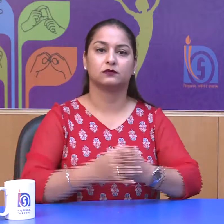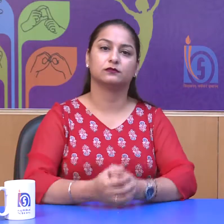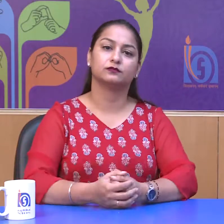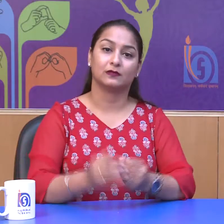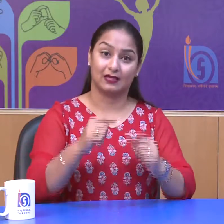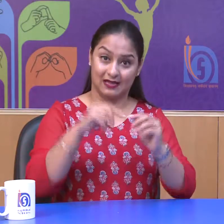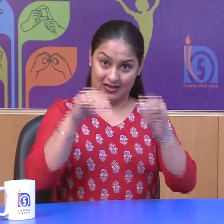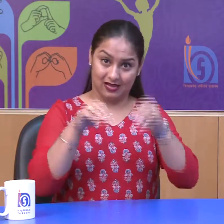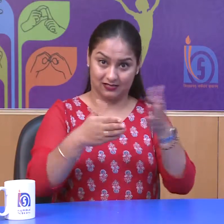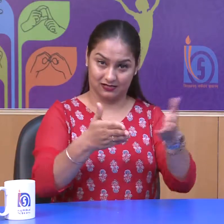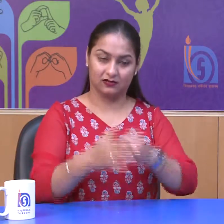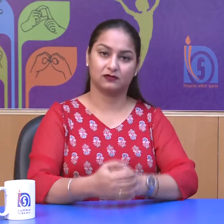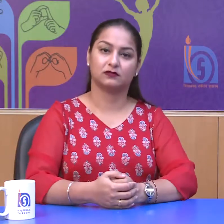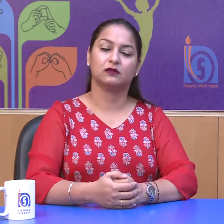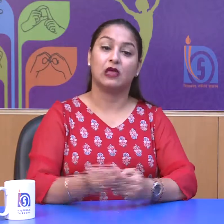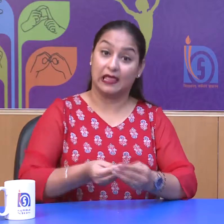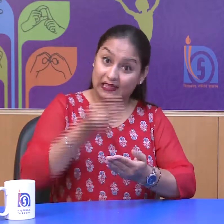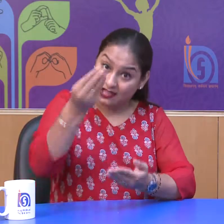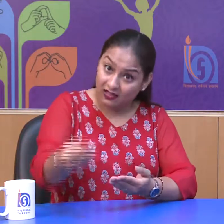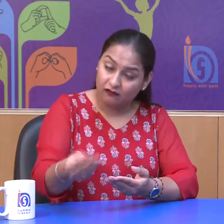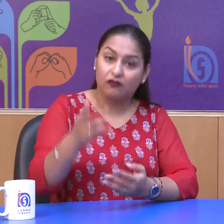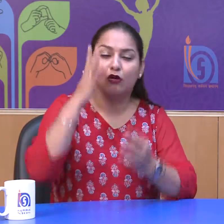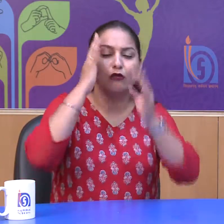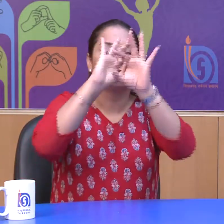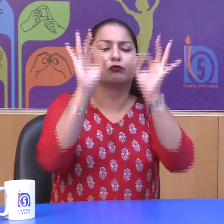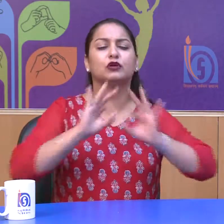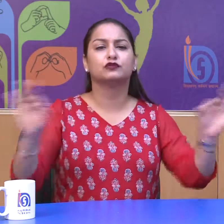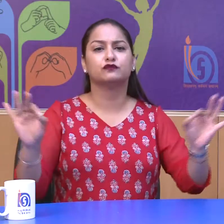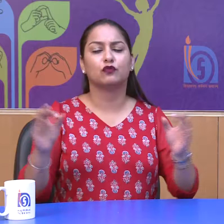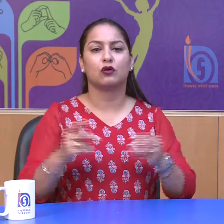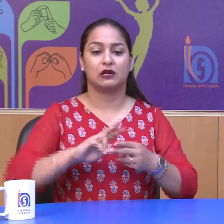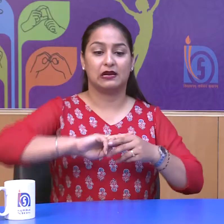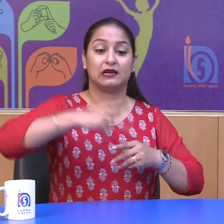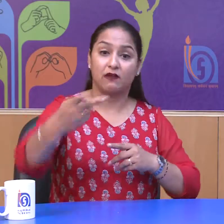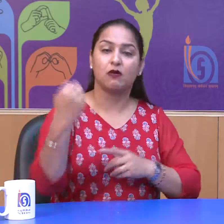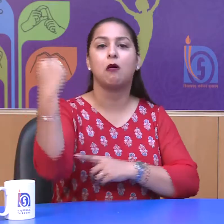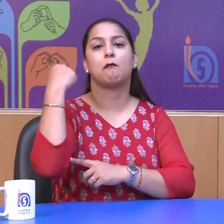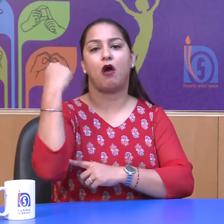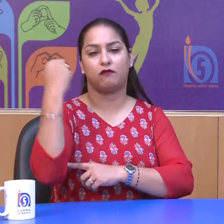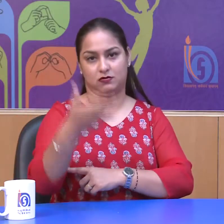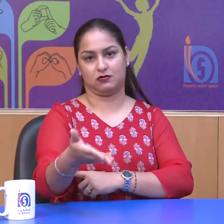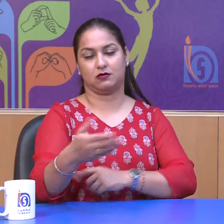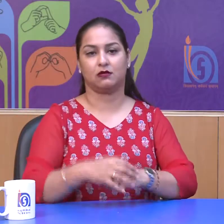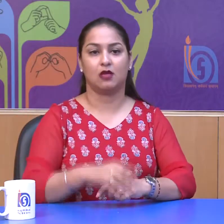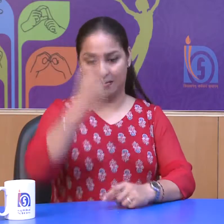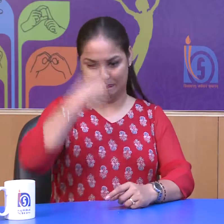Elections facilitate peaceful transfer of power from one political